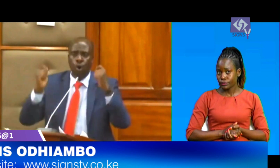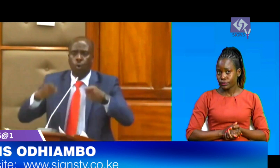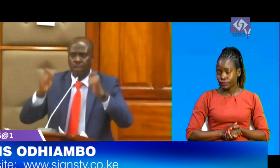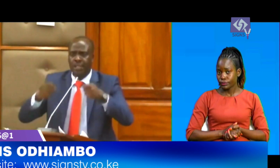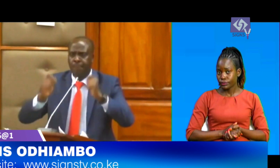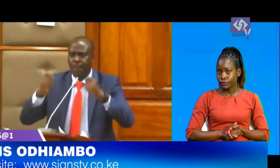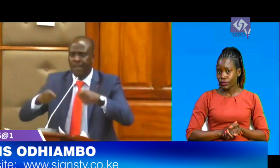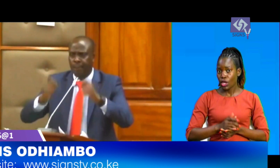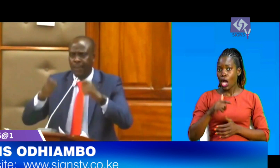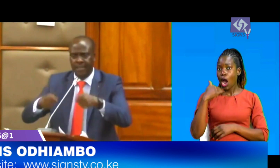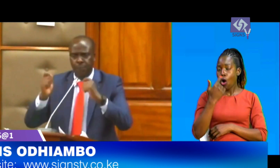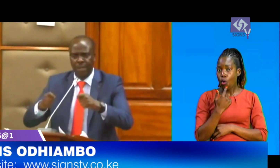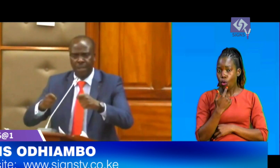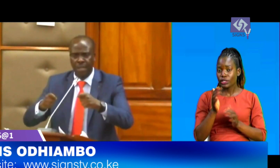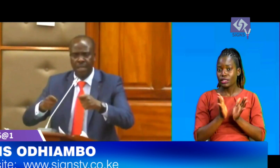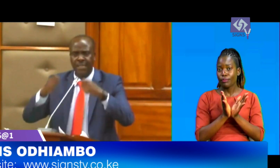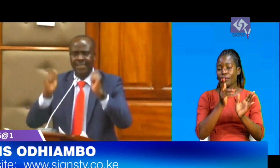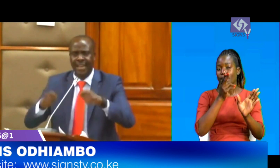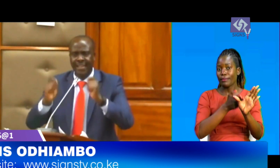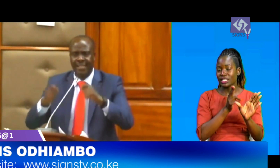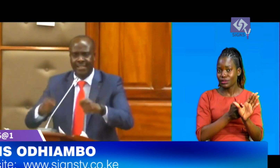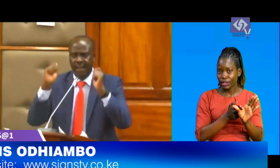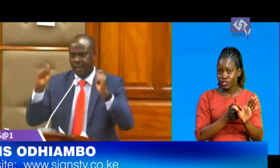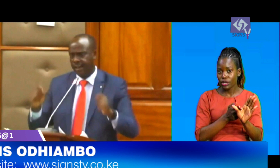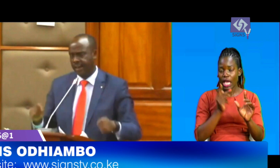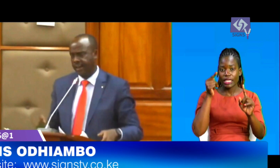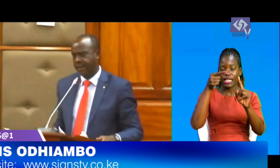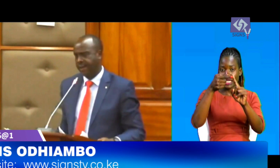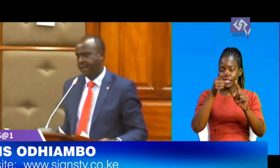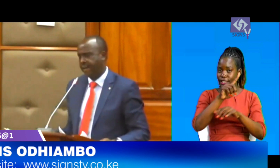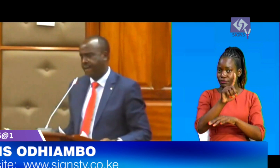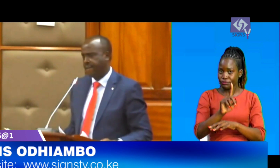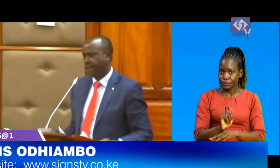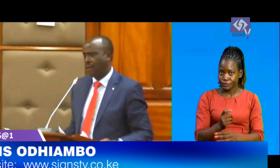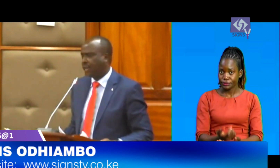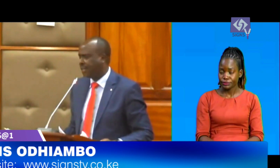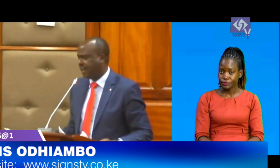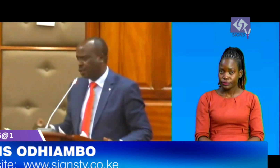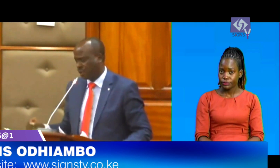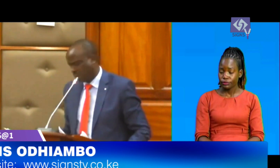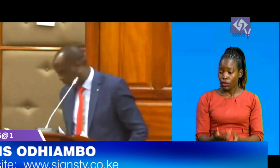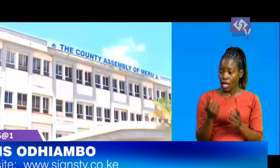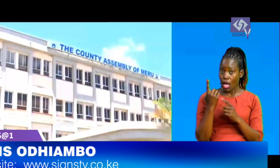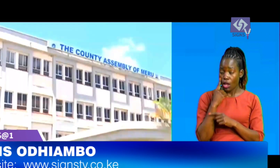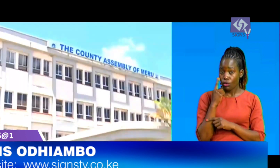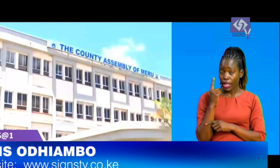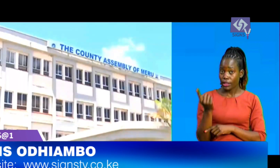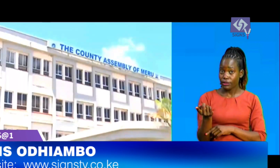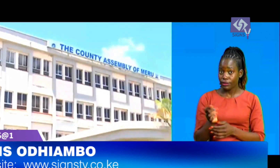who was the public participation targeting? Look at the summons.